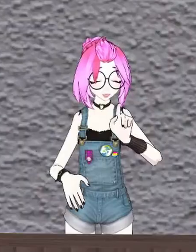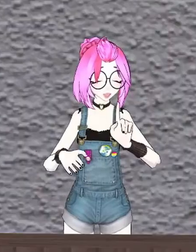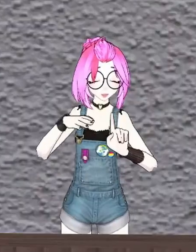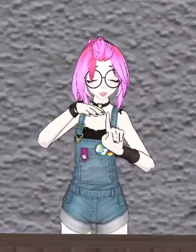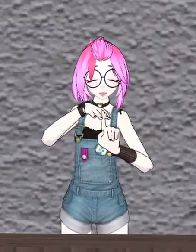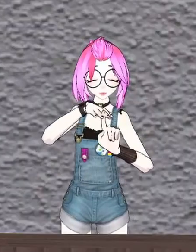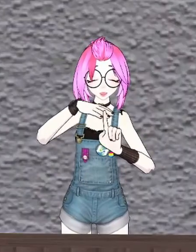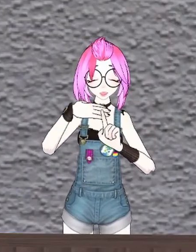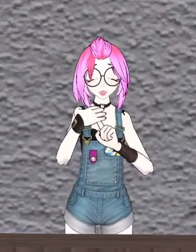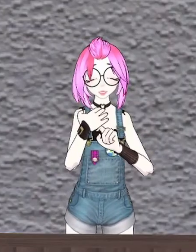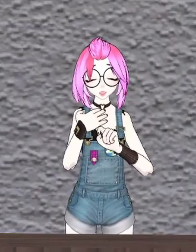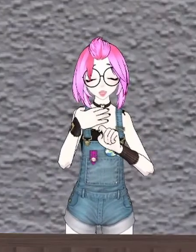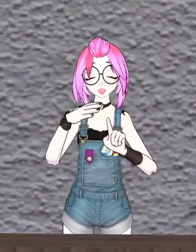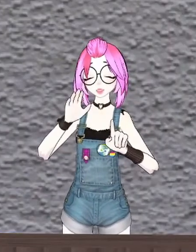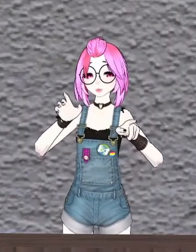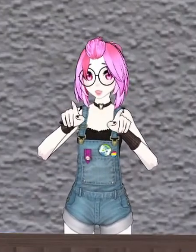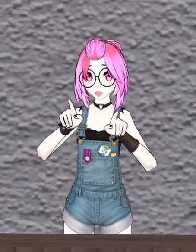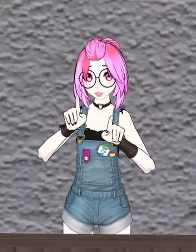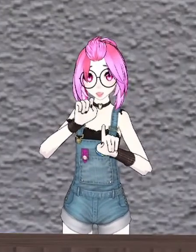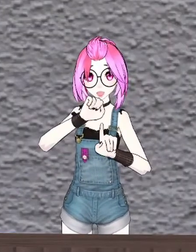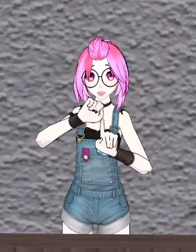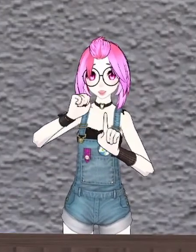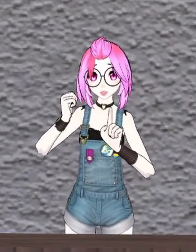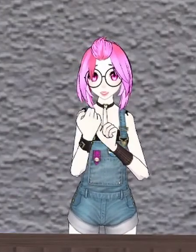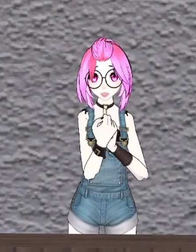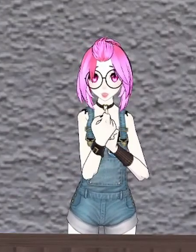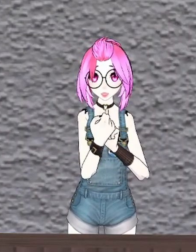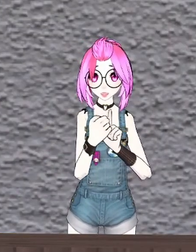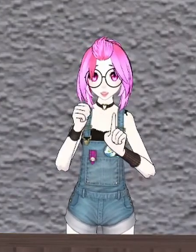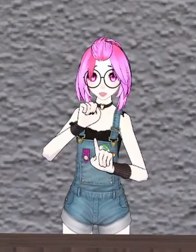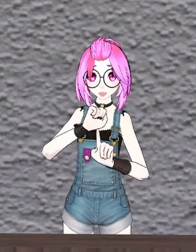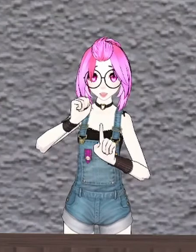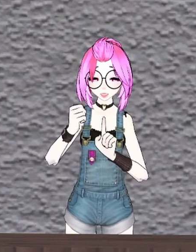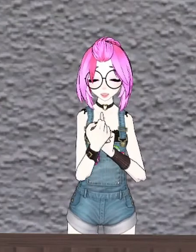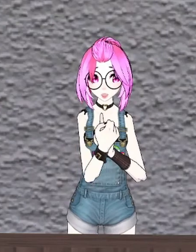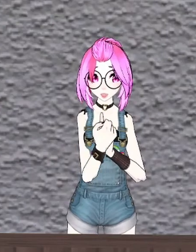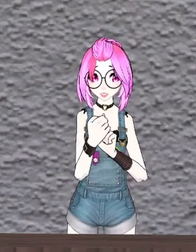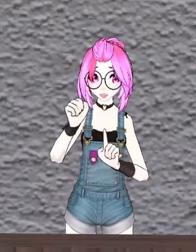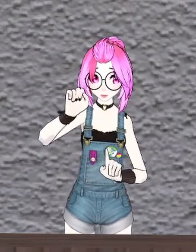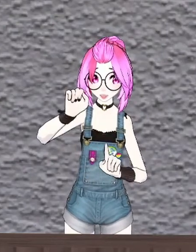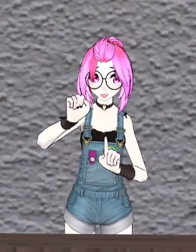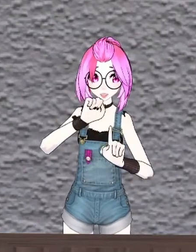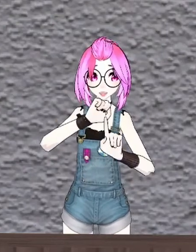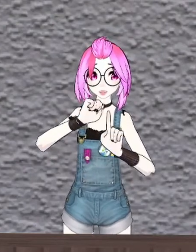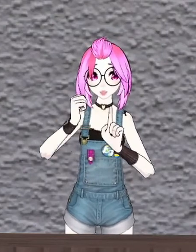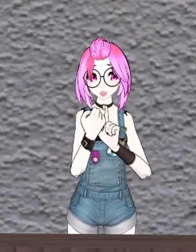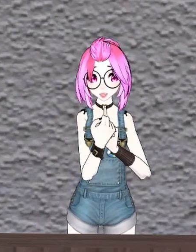like a person, and it's what's surrounding it. So another sign that's similar is situation. This is a sign situation. It's an S hand surrounding